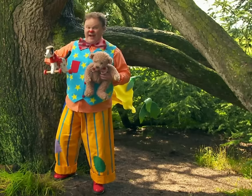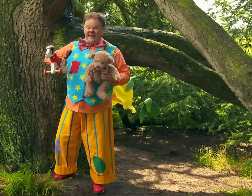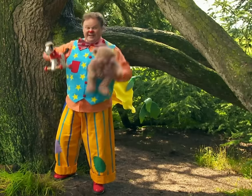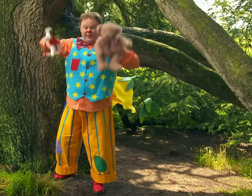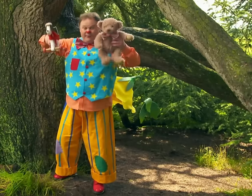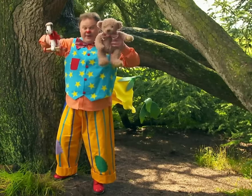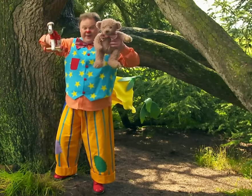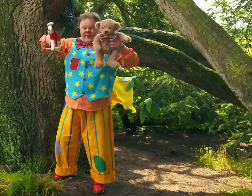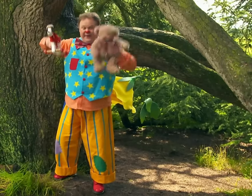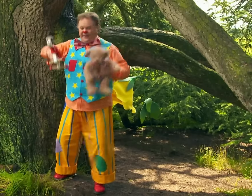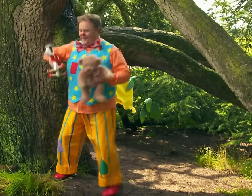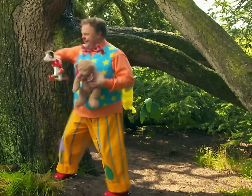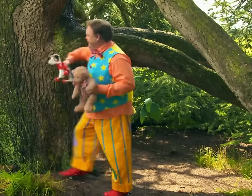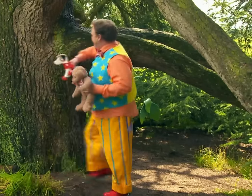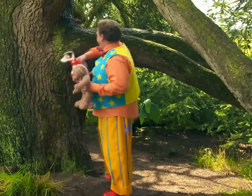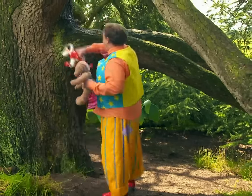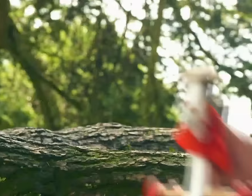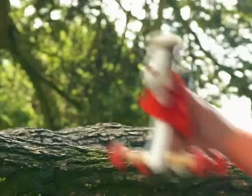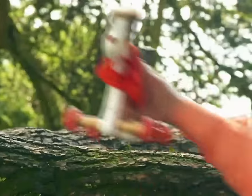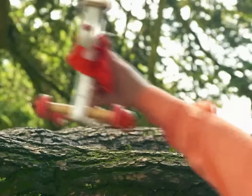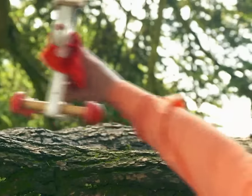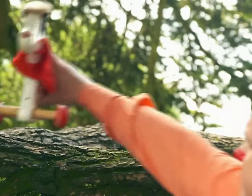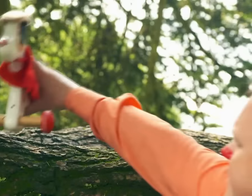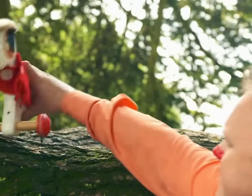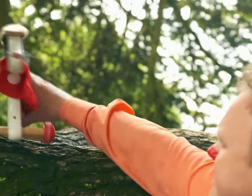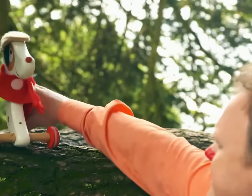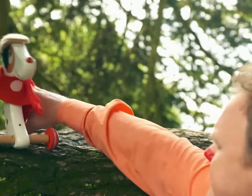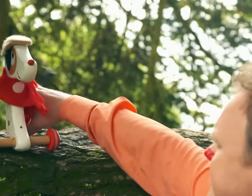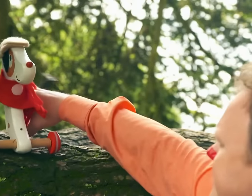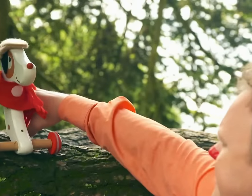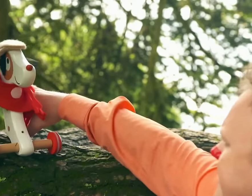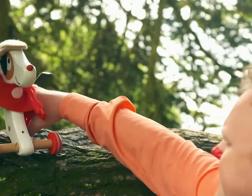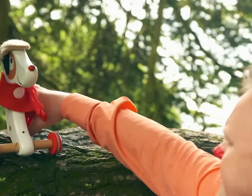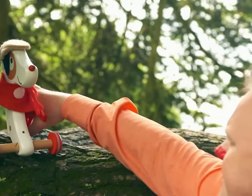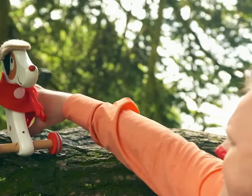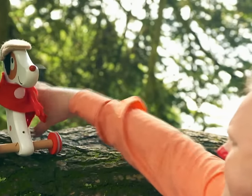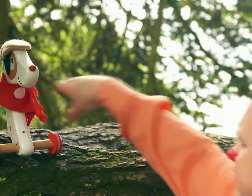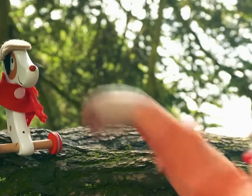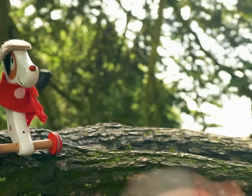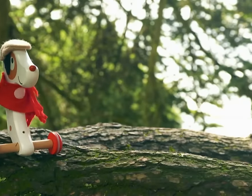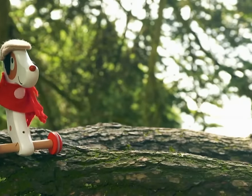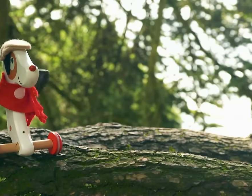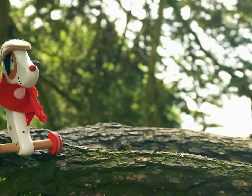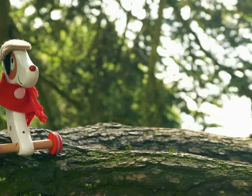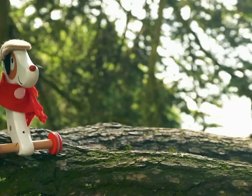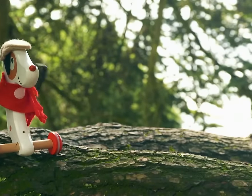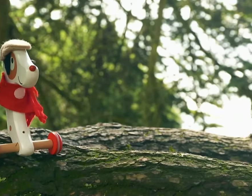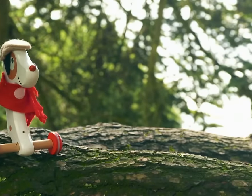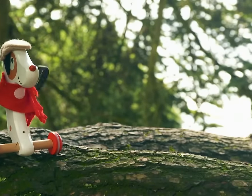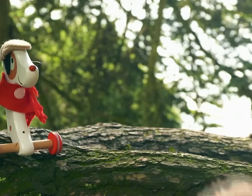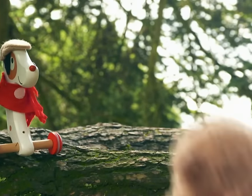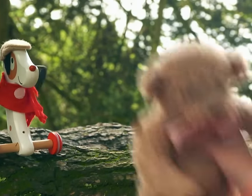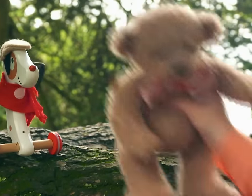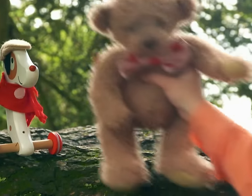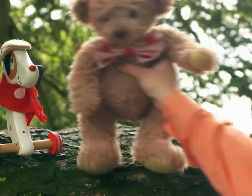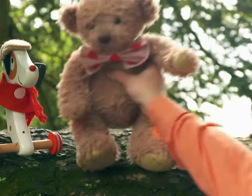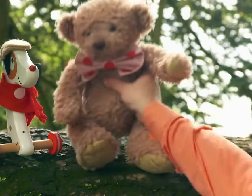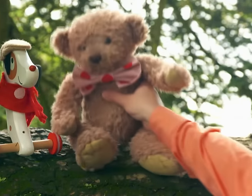fun! Woohoo! Before we go, please could you show us the sign for hide